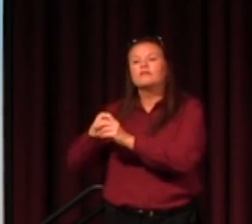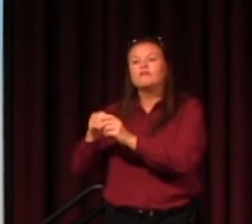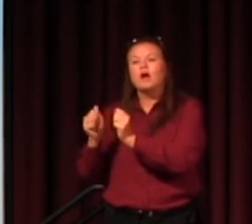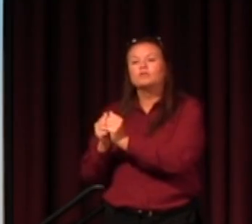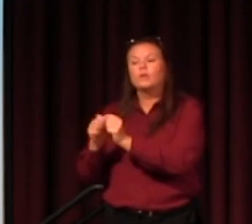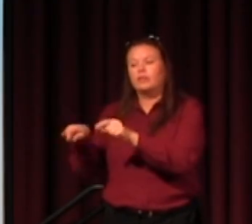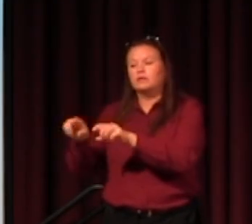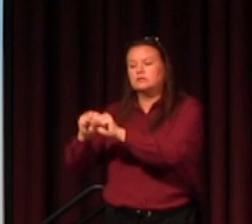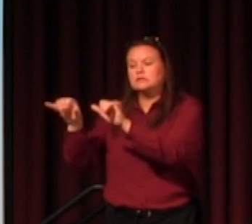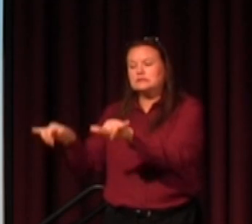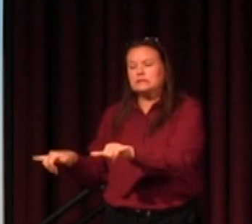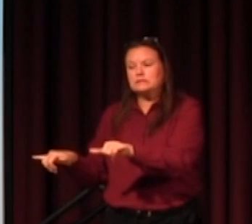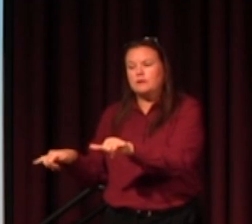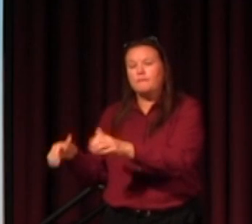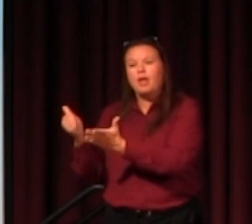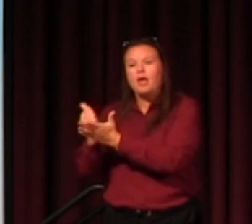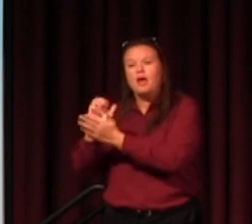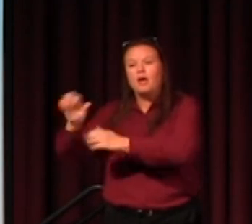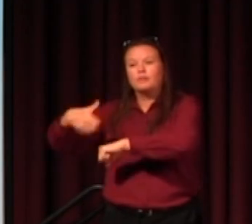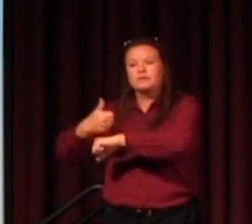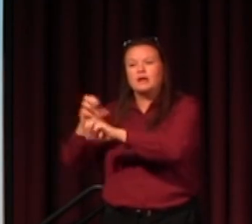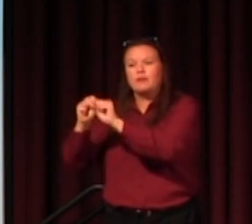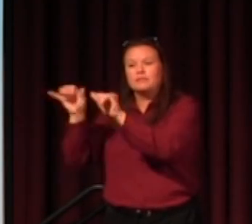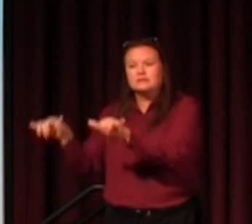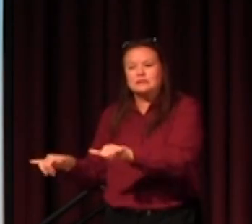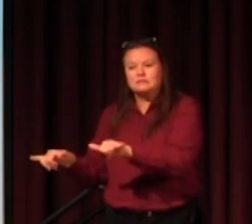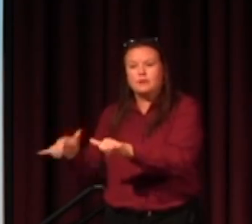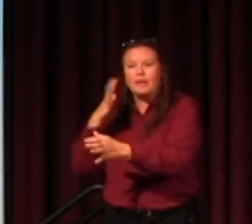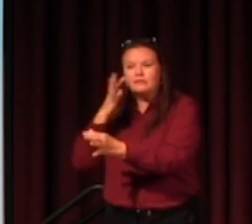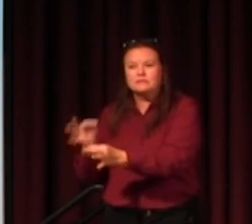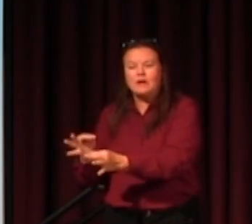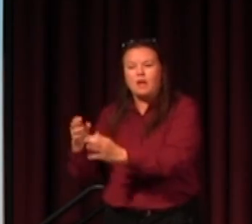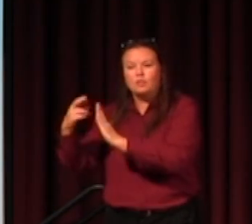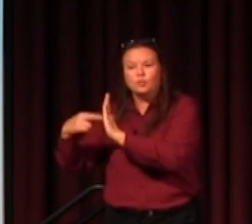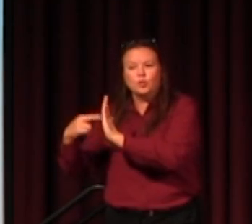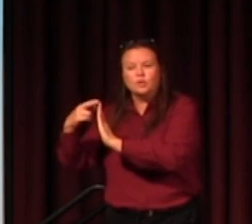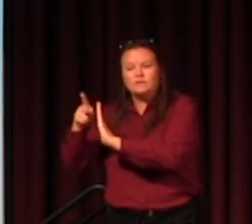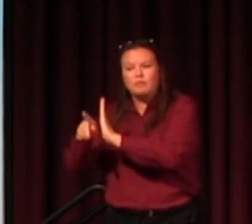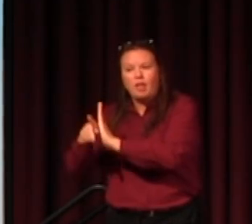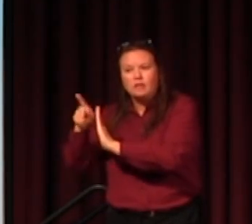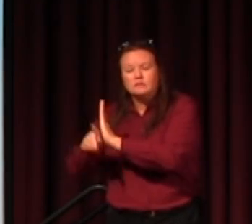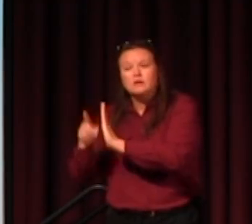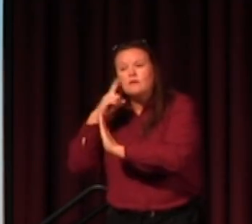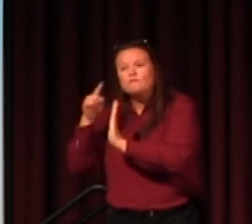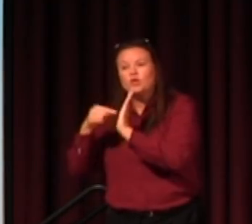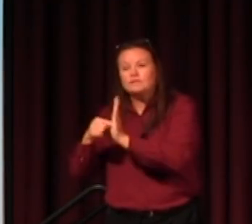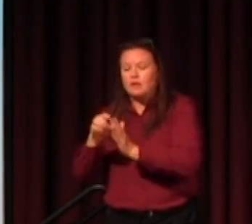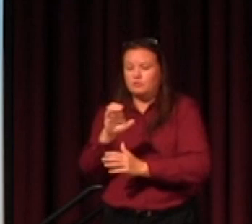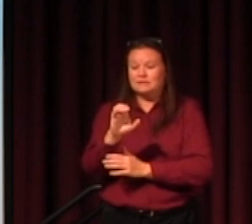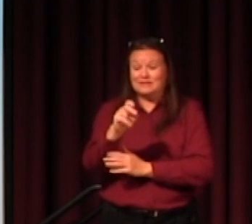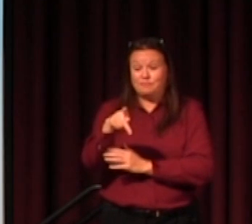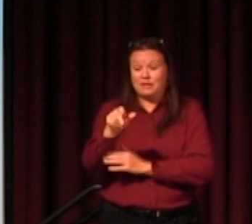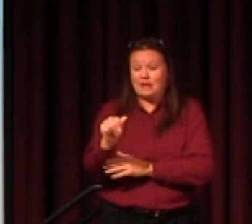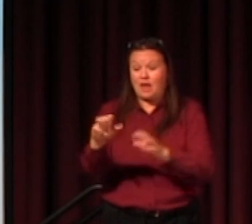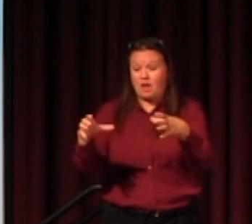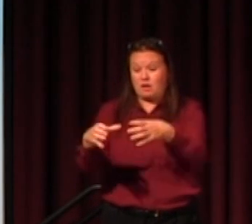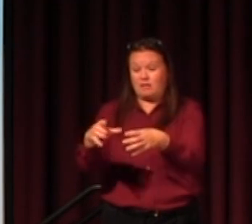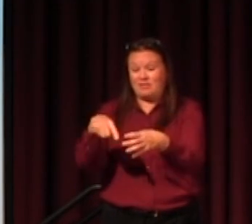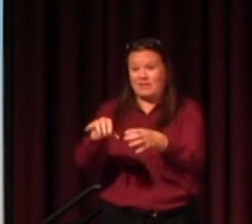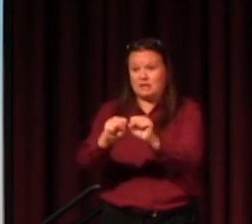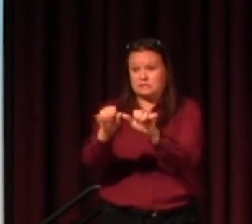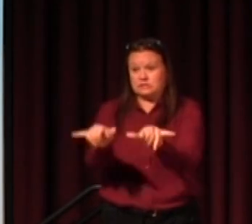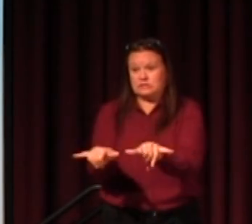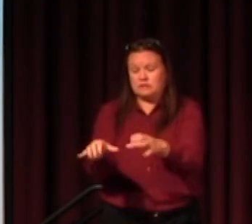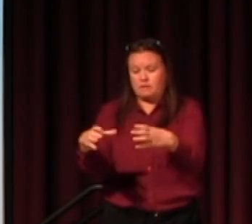works. We work with some organizations that are made up of, like, CPAs. That is a different system.